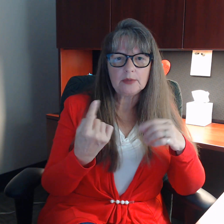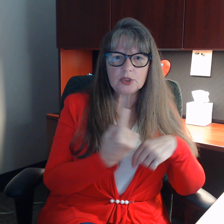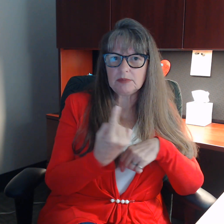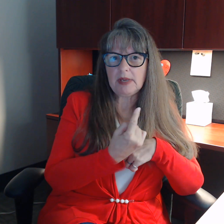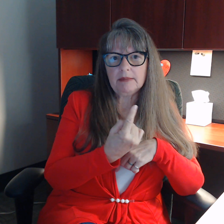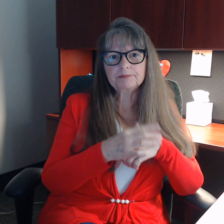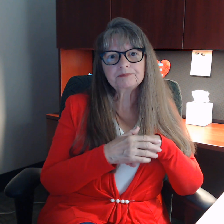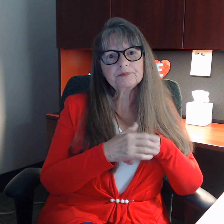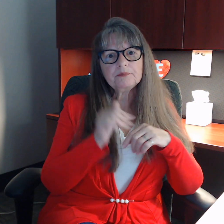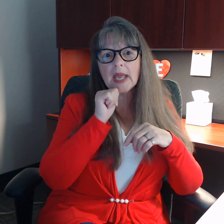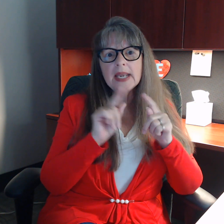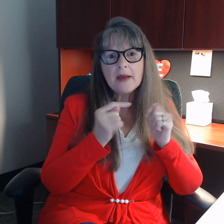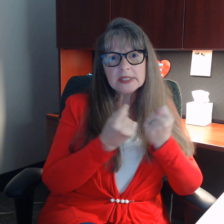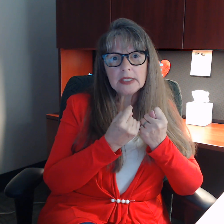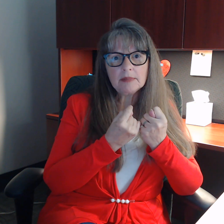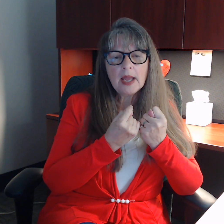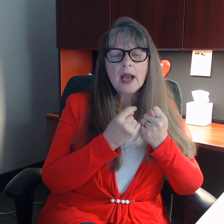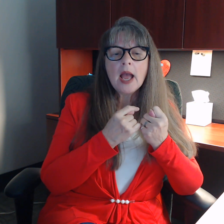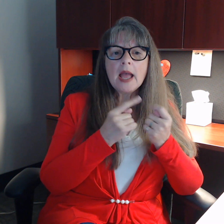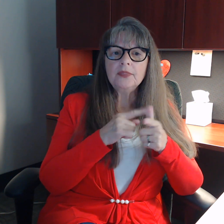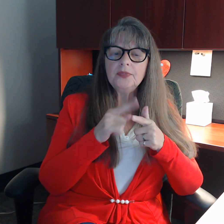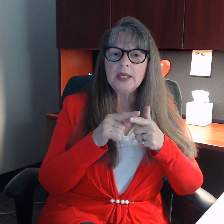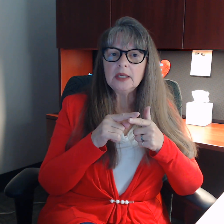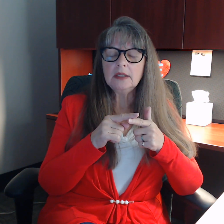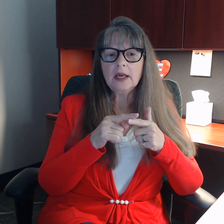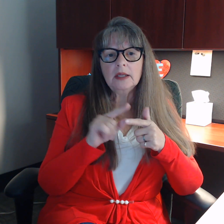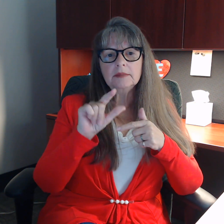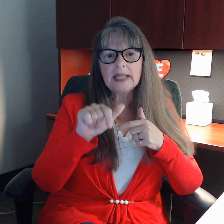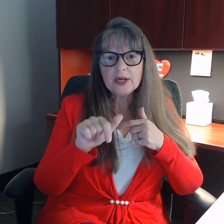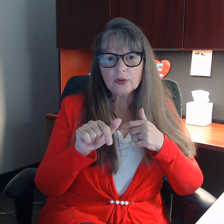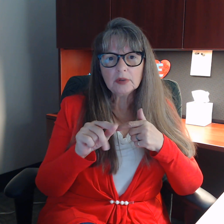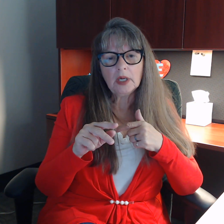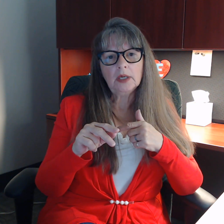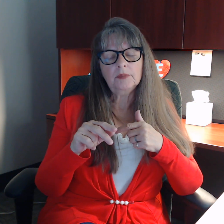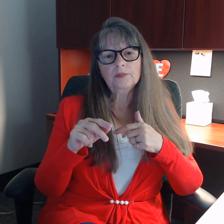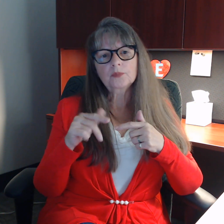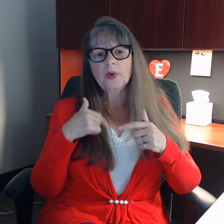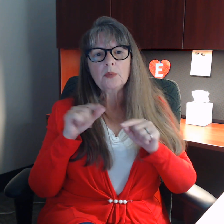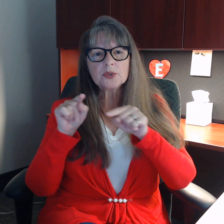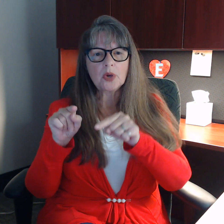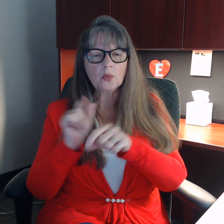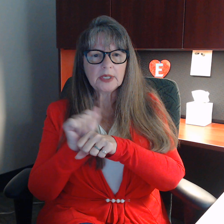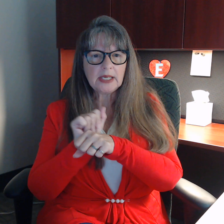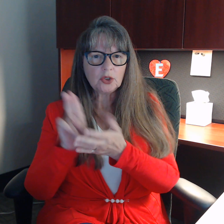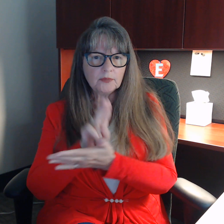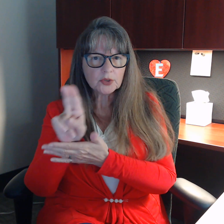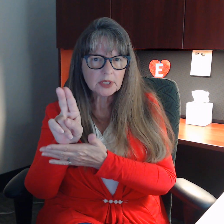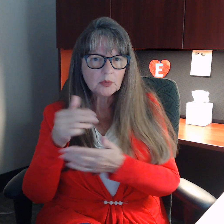just me. I didn't have a team. And then later, when I was working at the university, we would